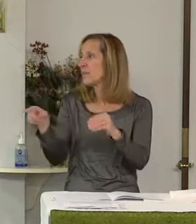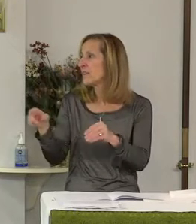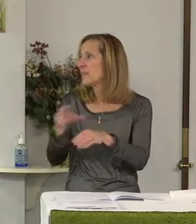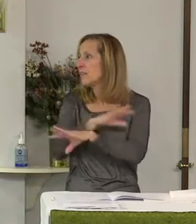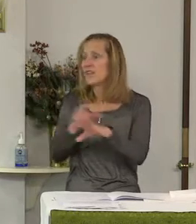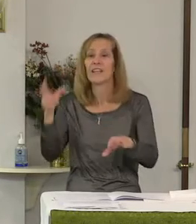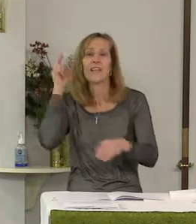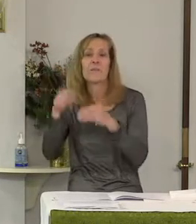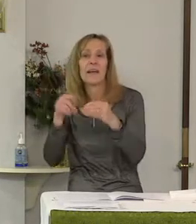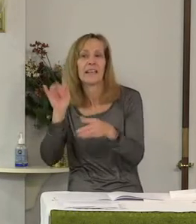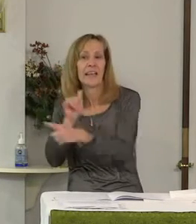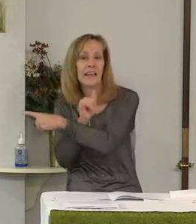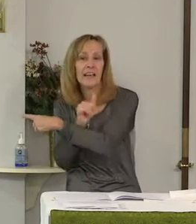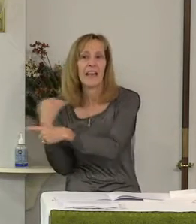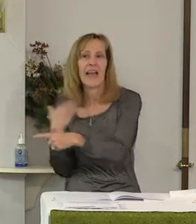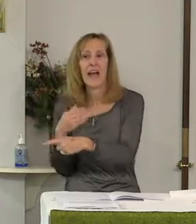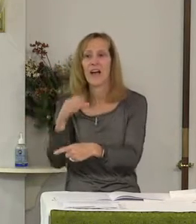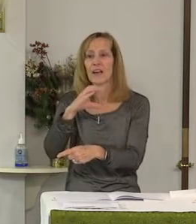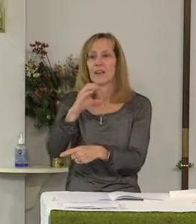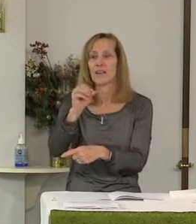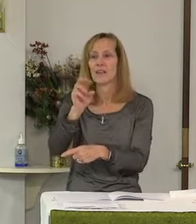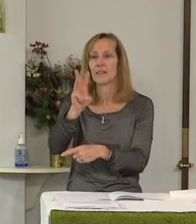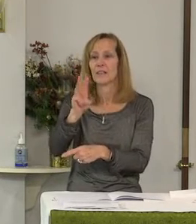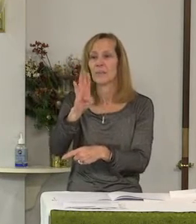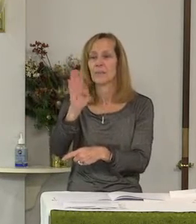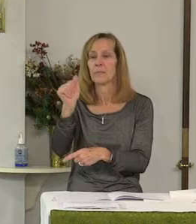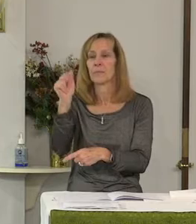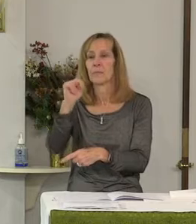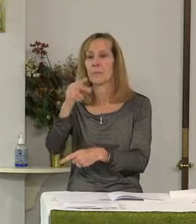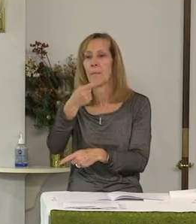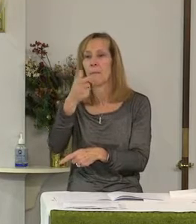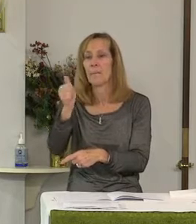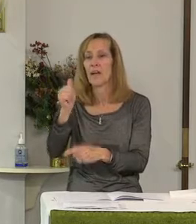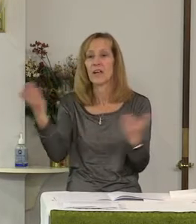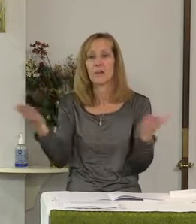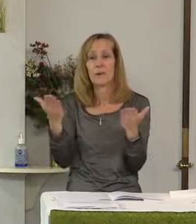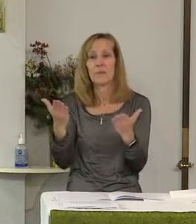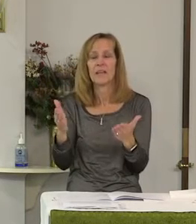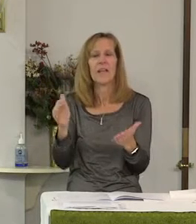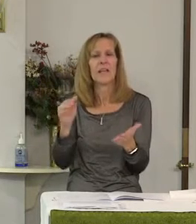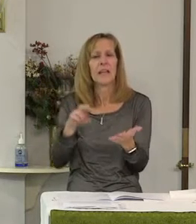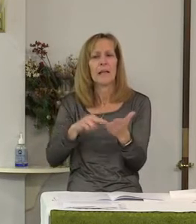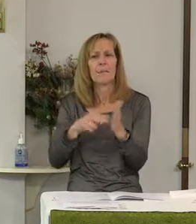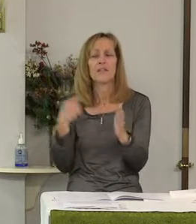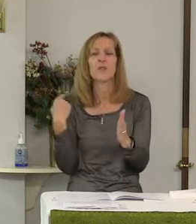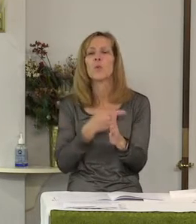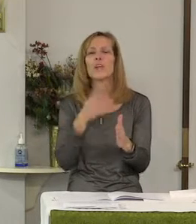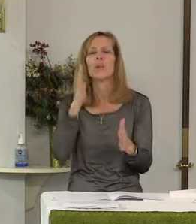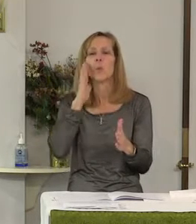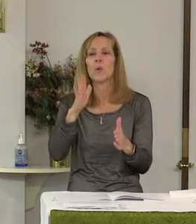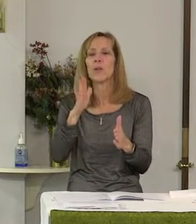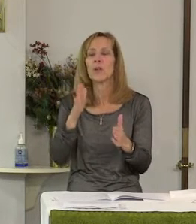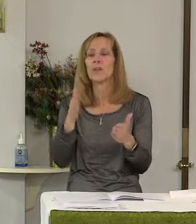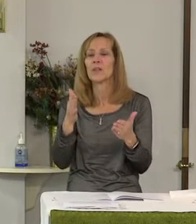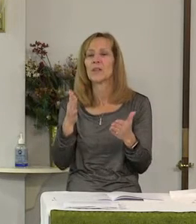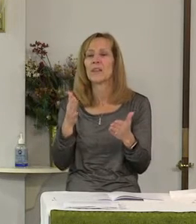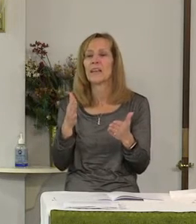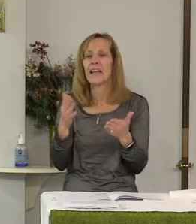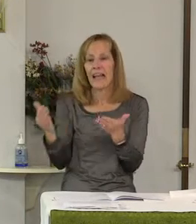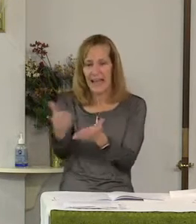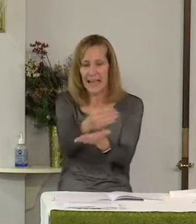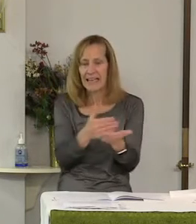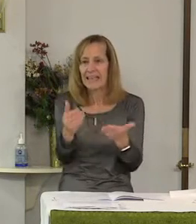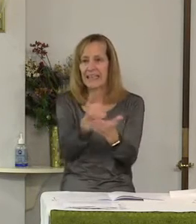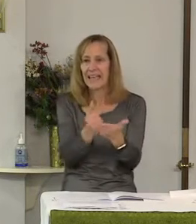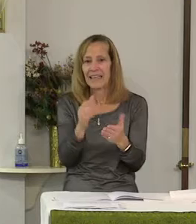hear about it yet, but our Cowabunga movement at Trinity is that we are going to